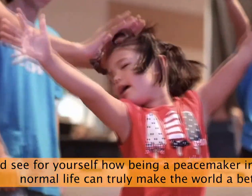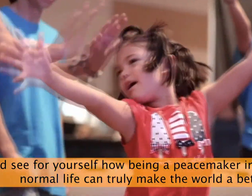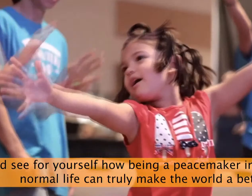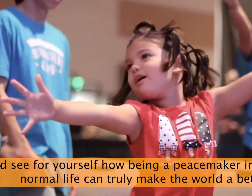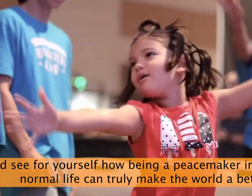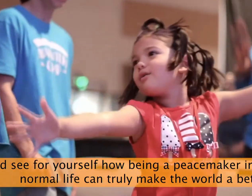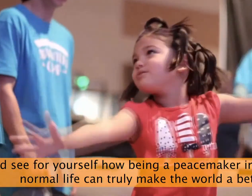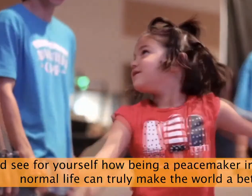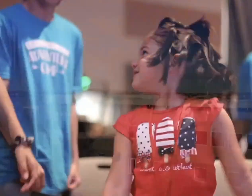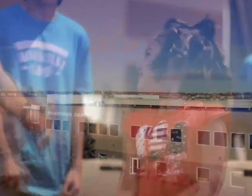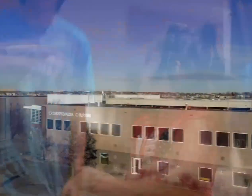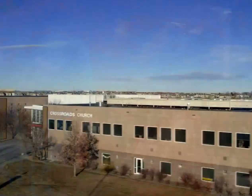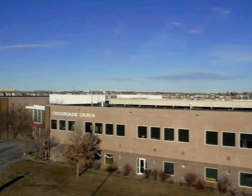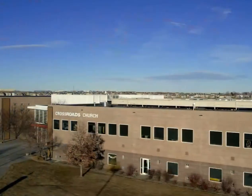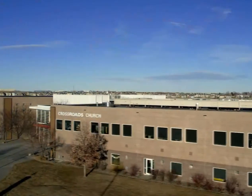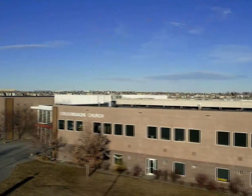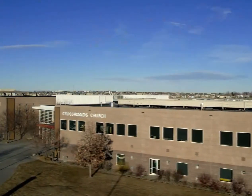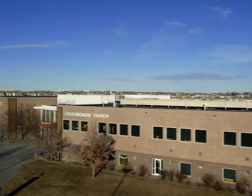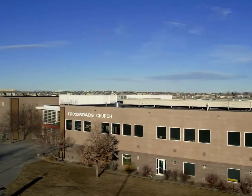a better place.